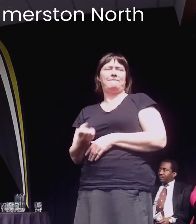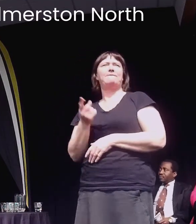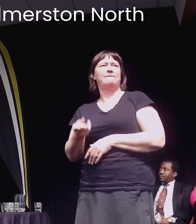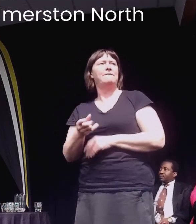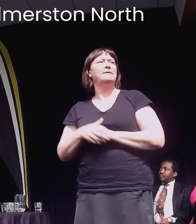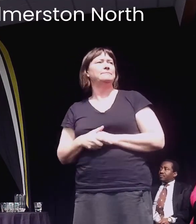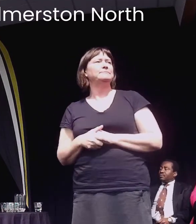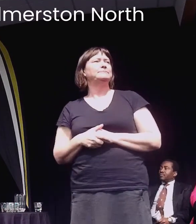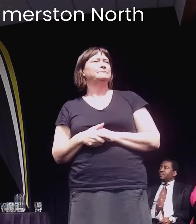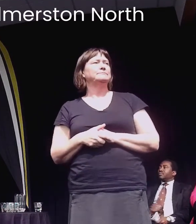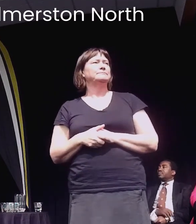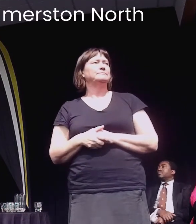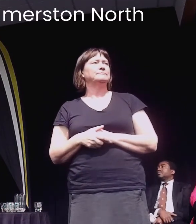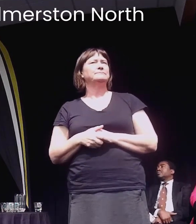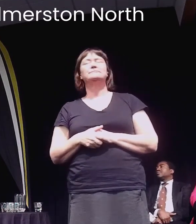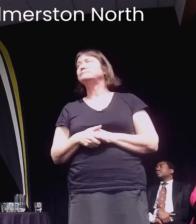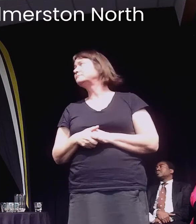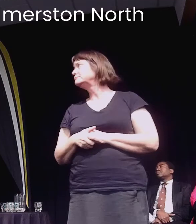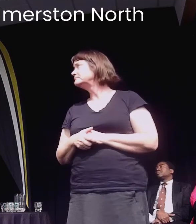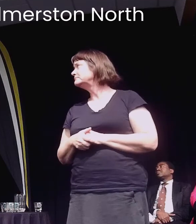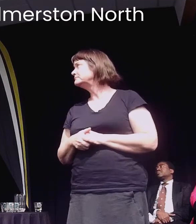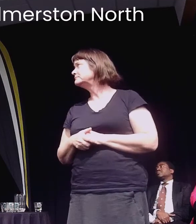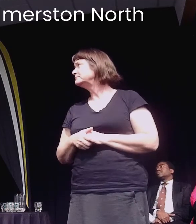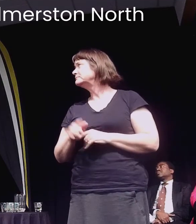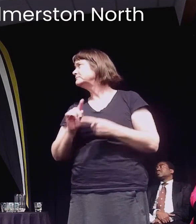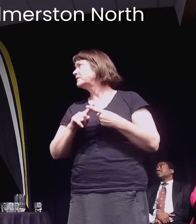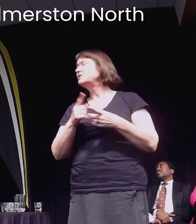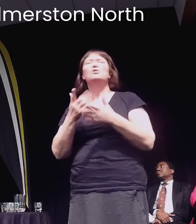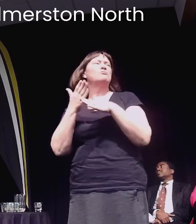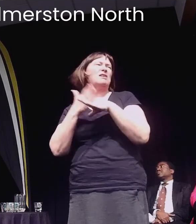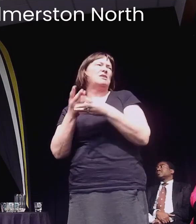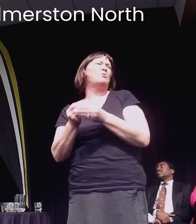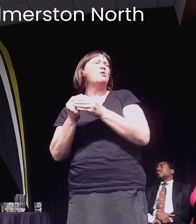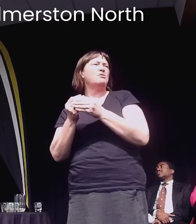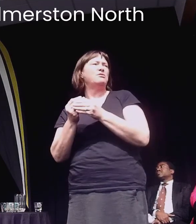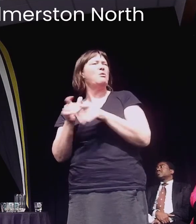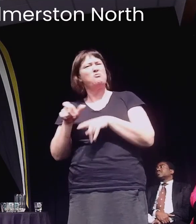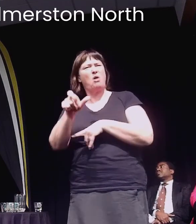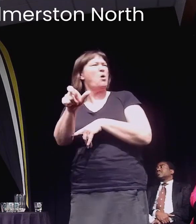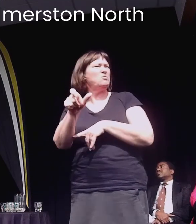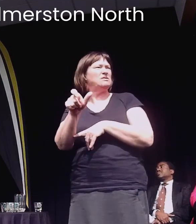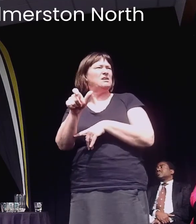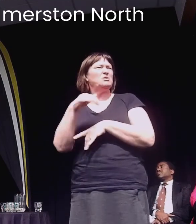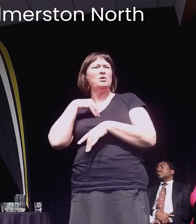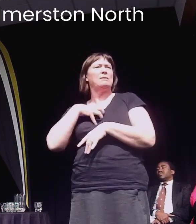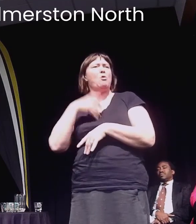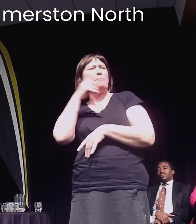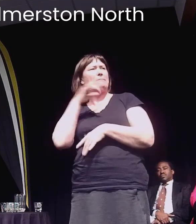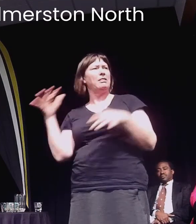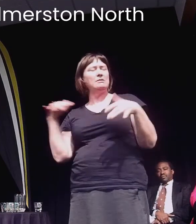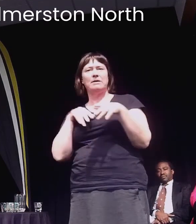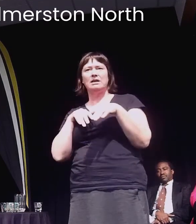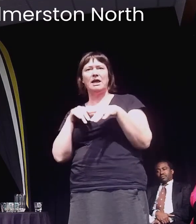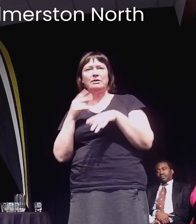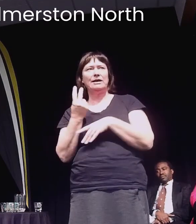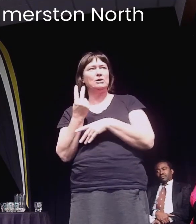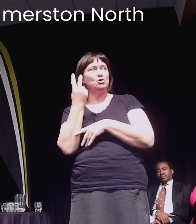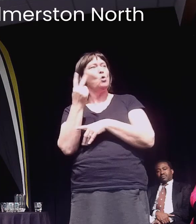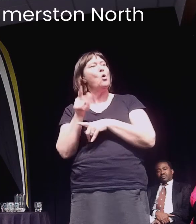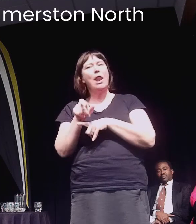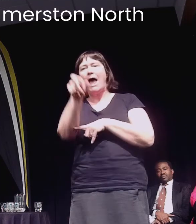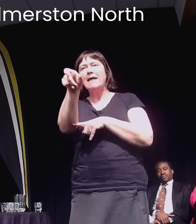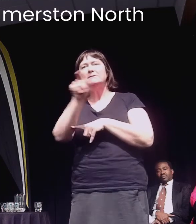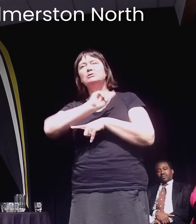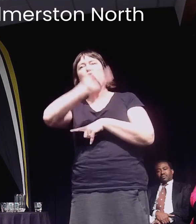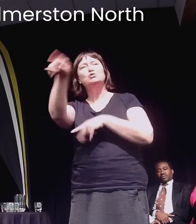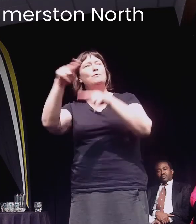Yeah, with the unless you do something with the roads, it's not worth bringing any more people in. They're choked up already. You know, you need a 2-lane road to Fielding